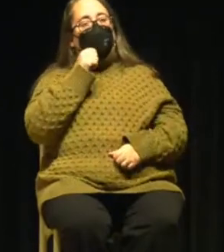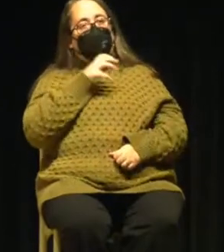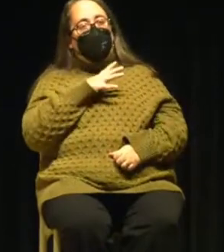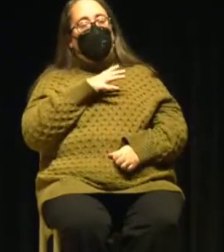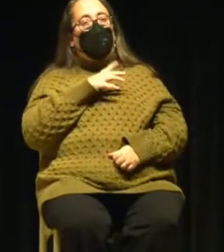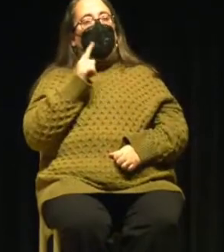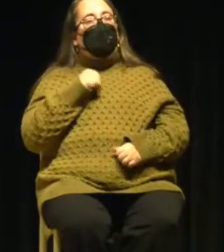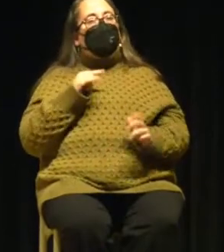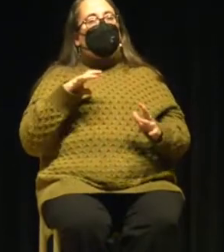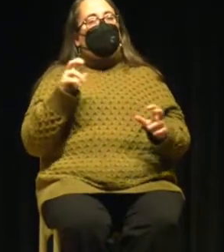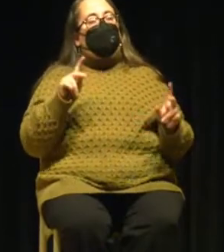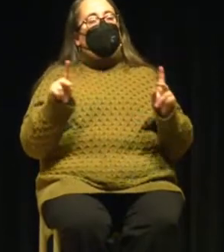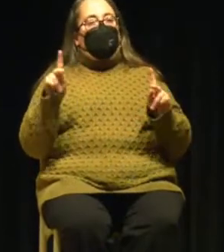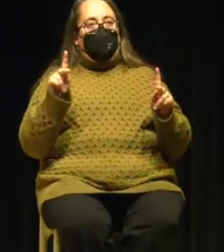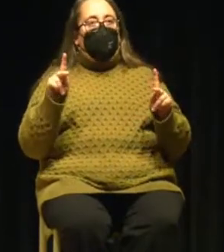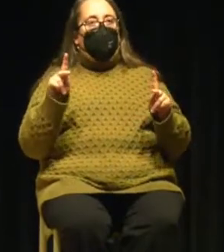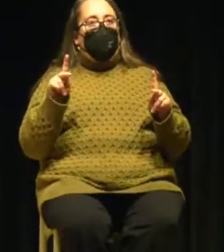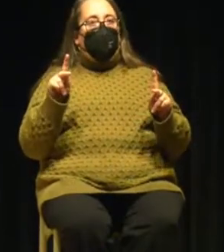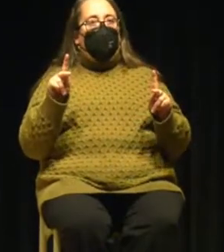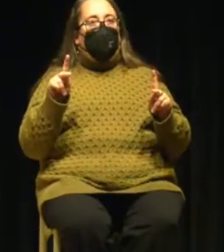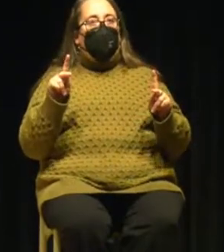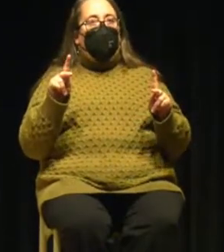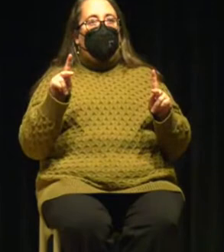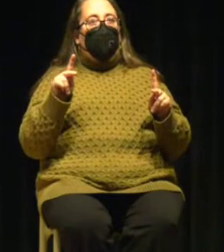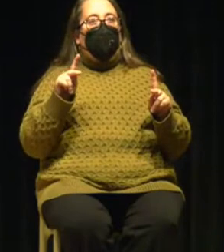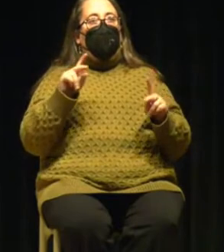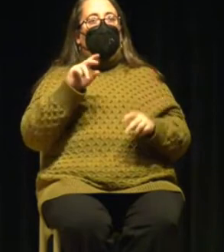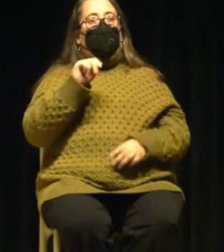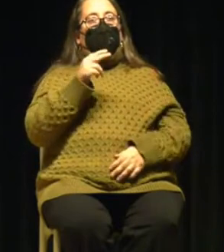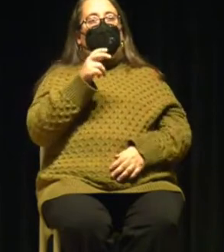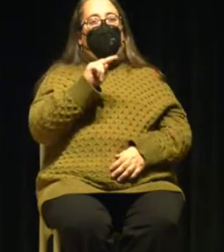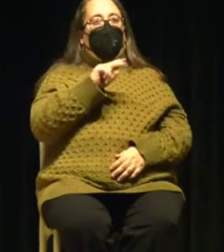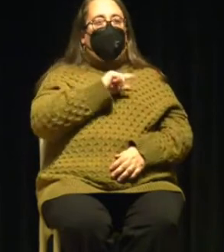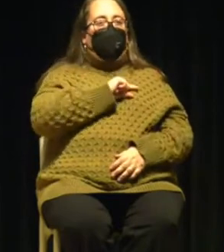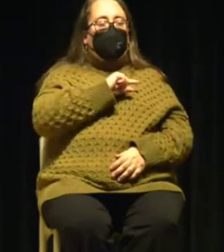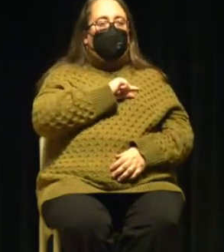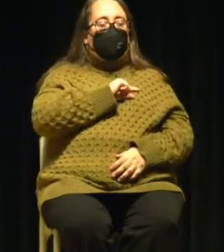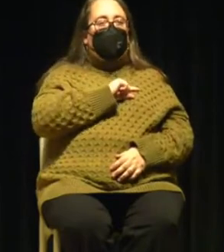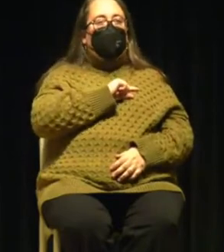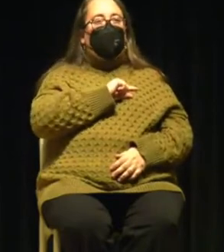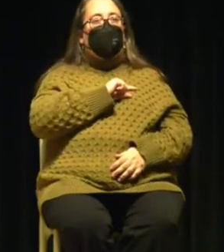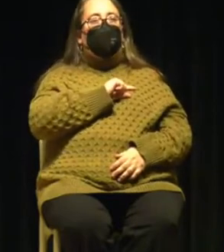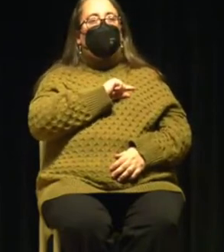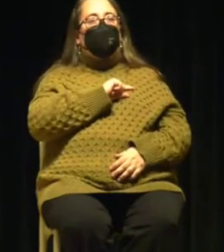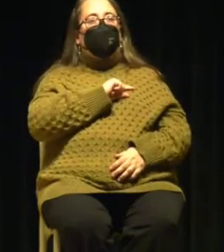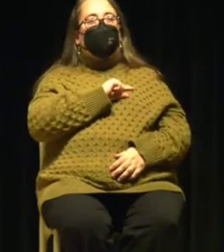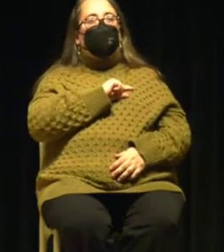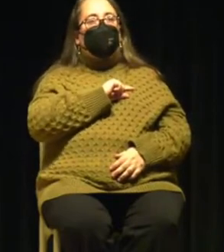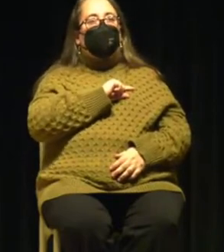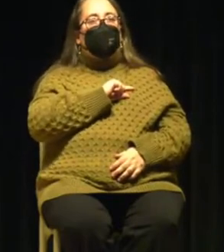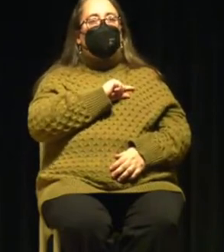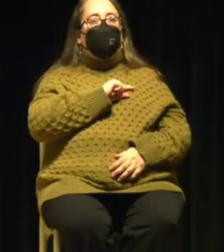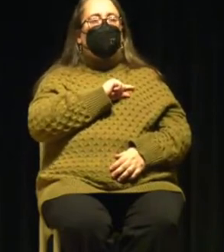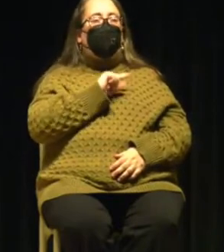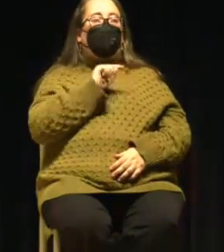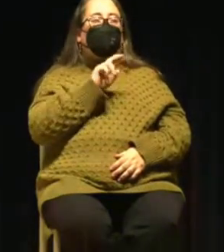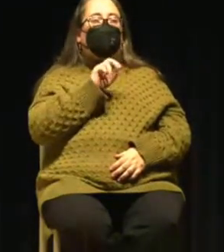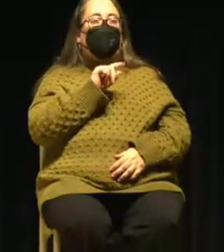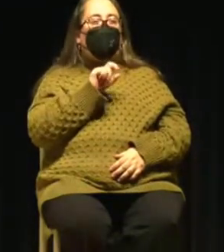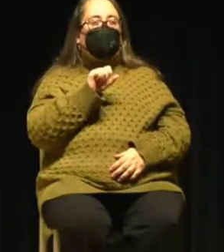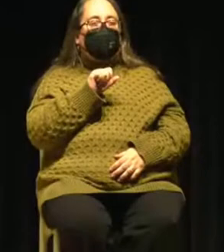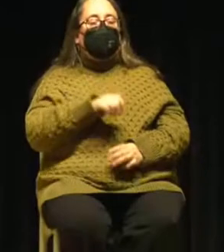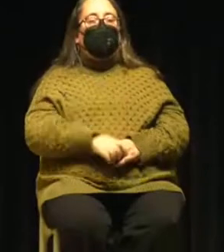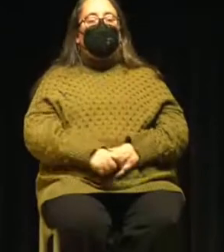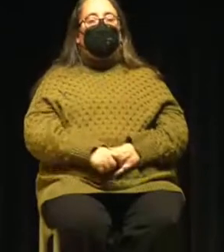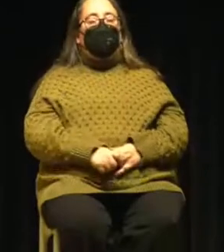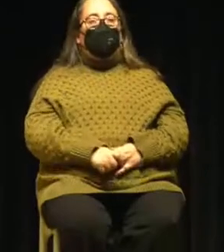always had groups of people who were like a non-guilters or hated me also for also known as trolls. Trolls, but